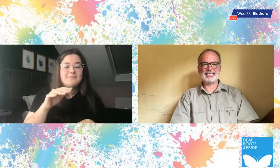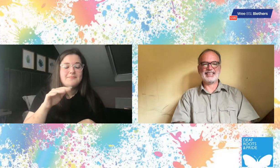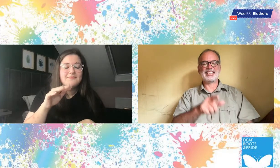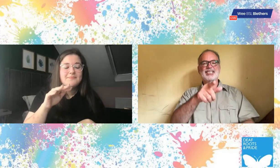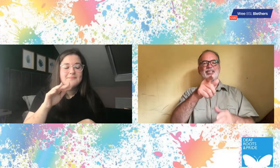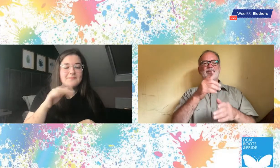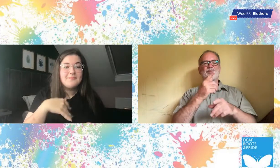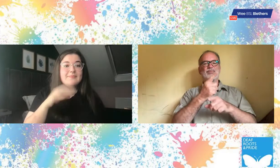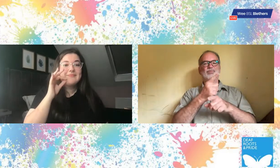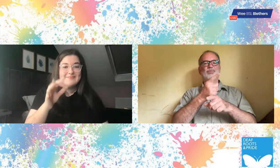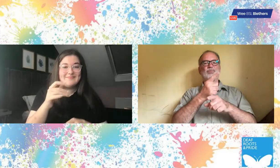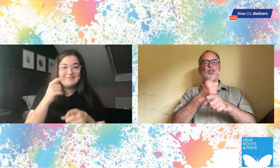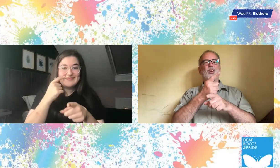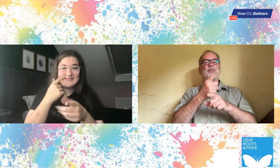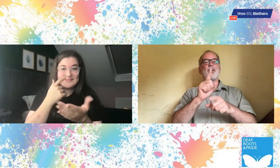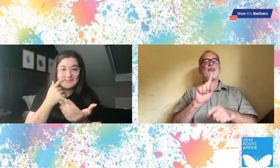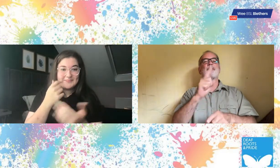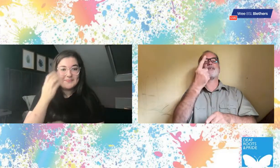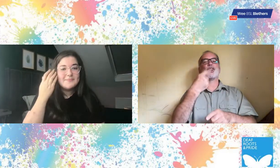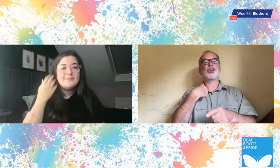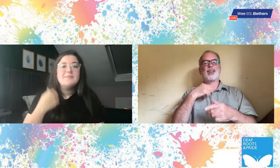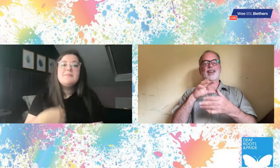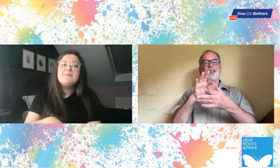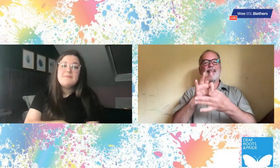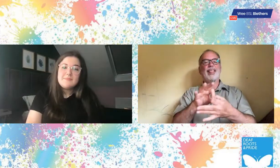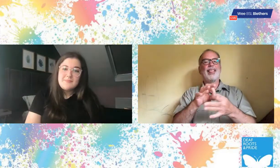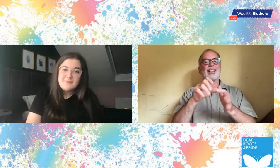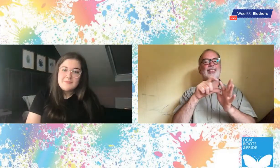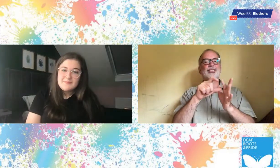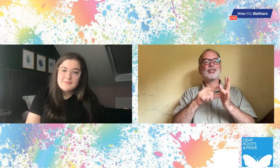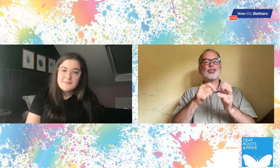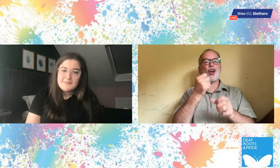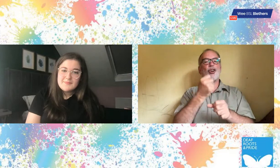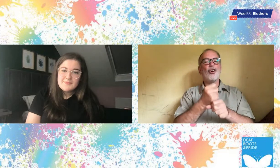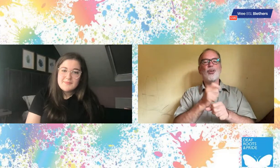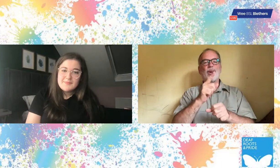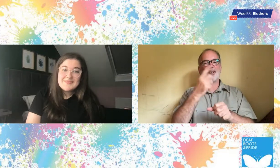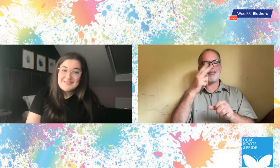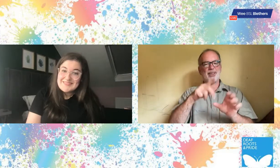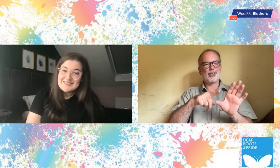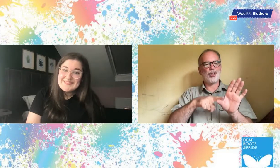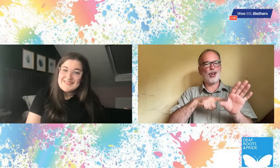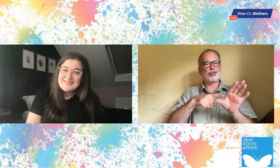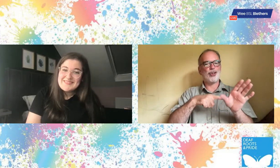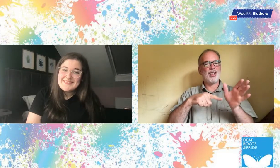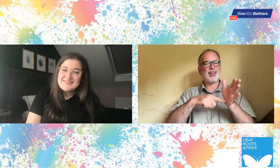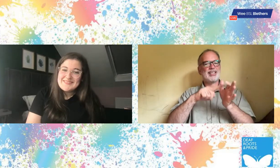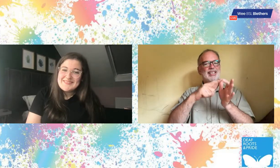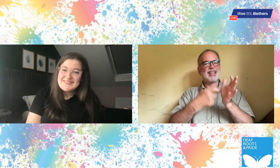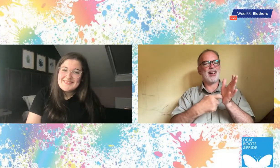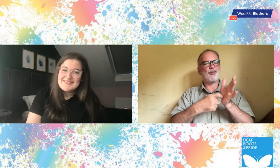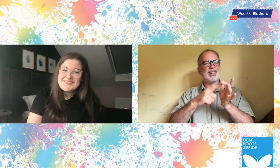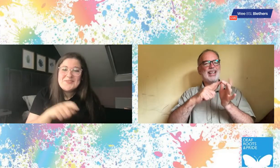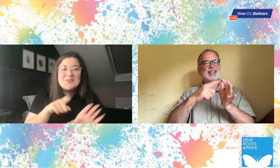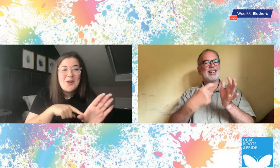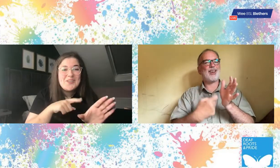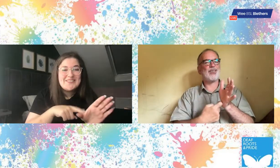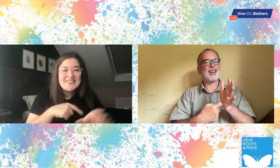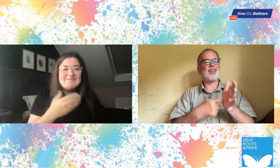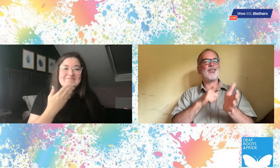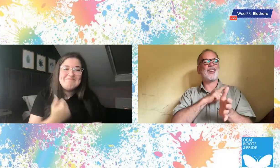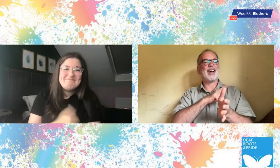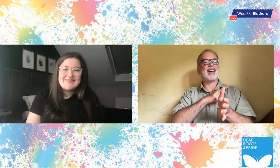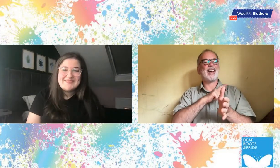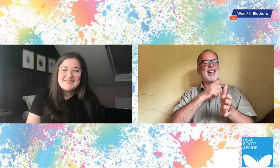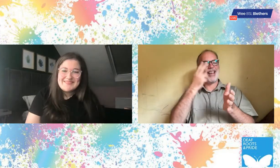Okay, might be having a wee technical glitch here, so we'll move on. I'm sure we'll get back to that. But I was telling you about my dog,